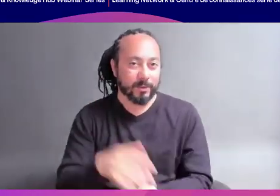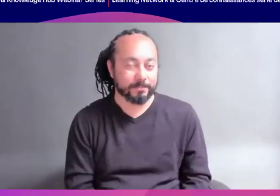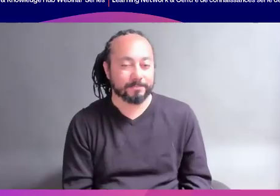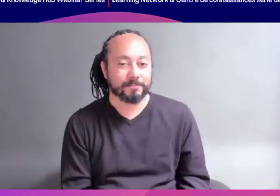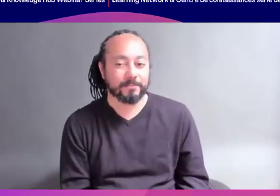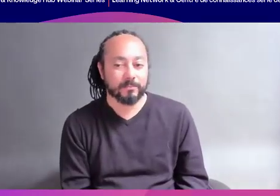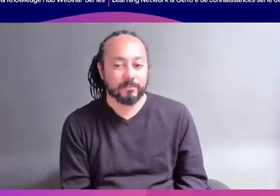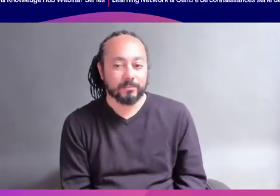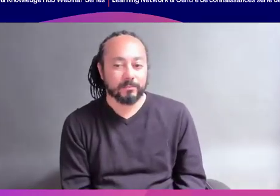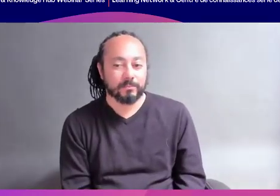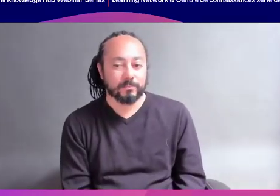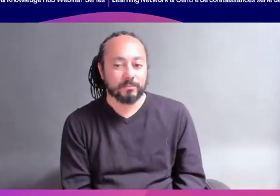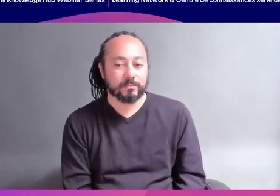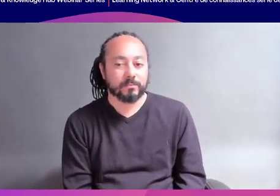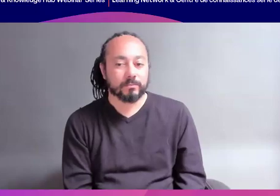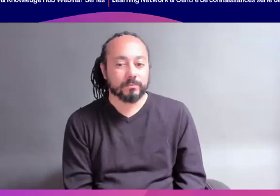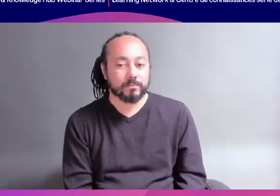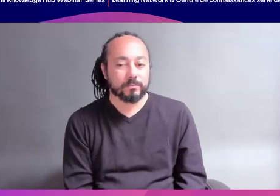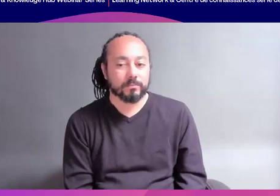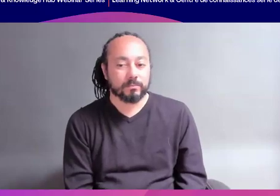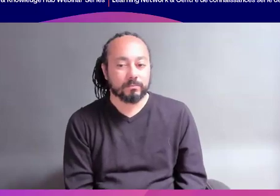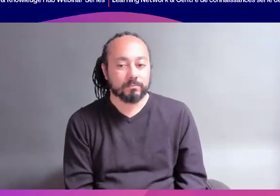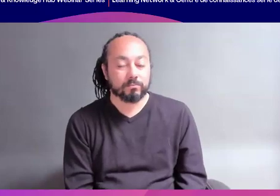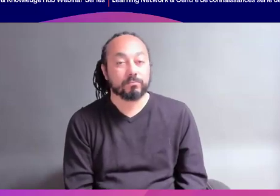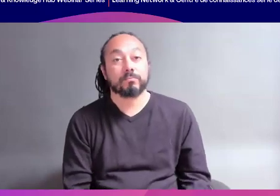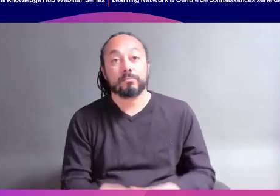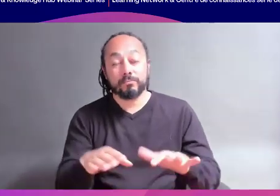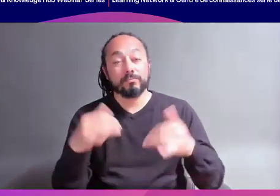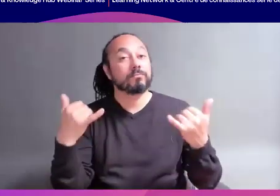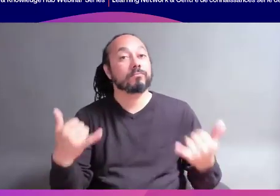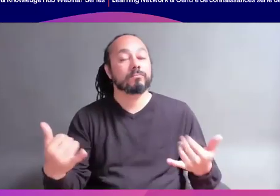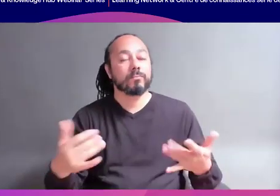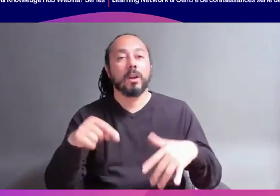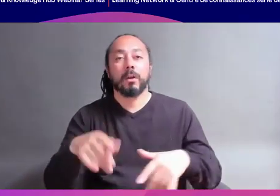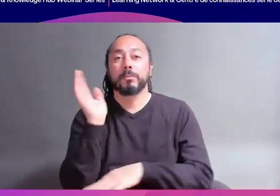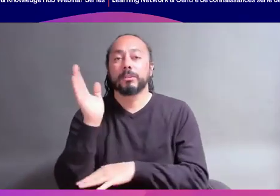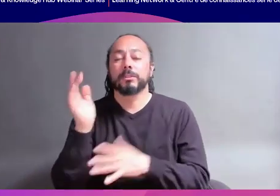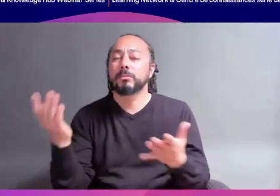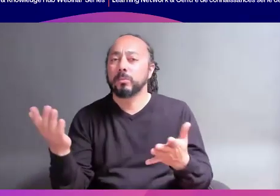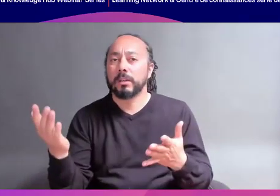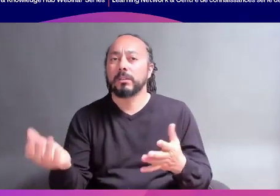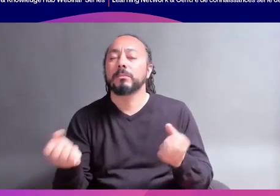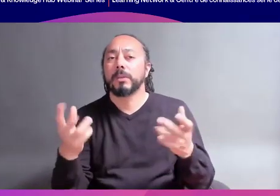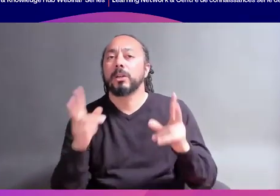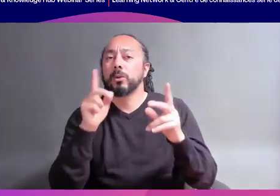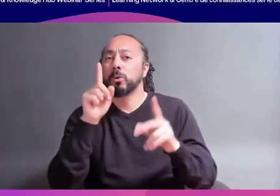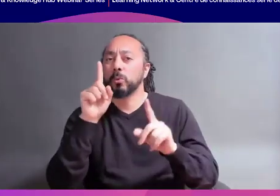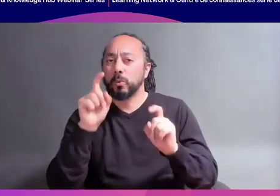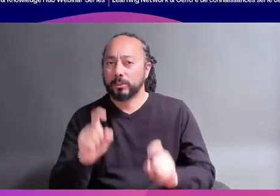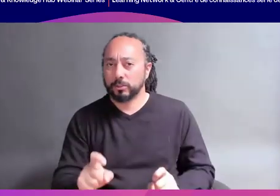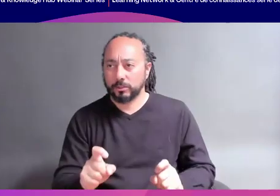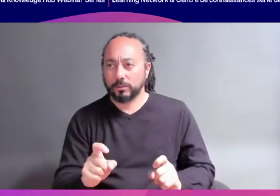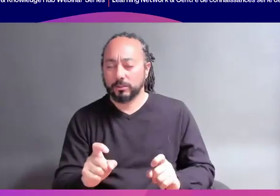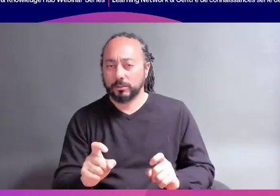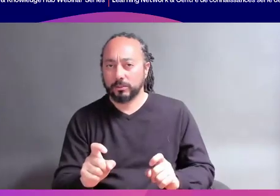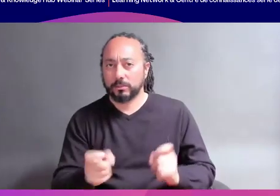So today, what we've done is we've organized our presentation around a series of questions. And so I'm going